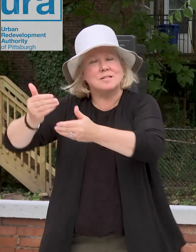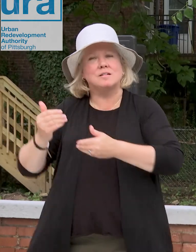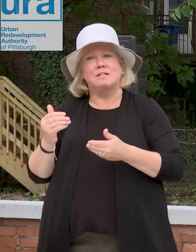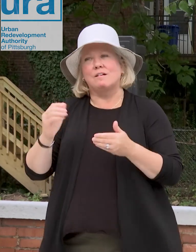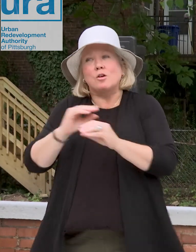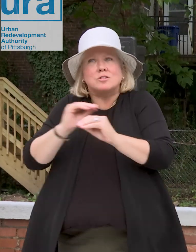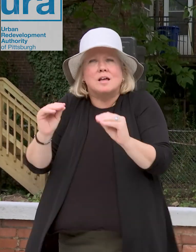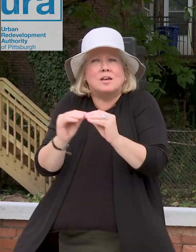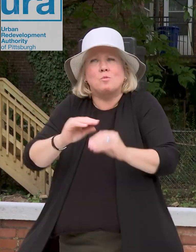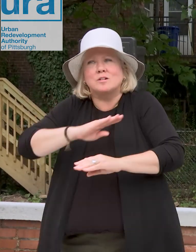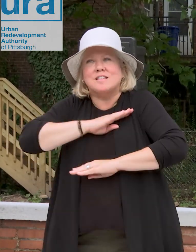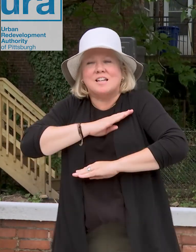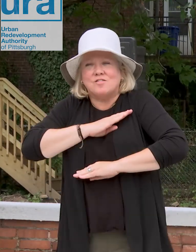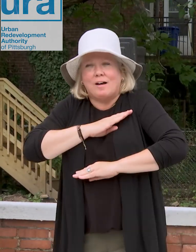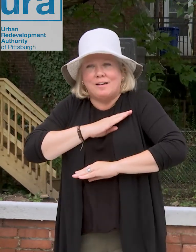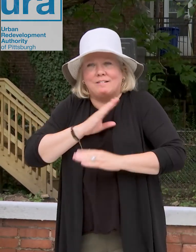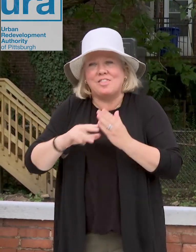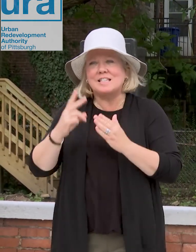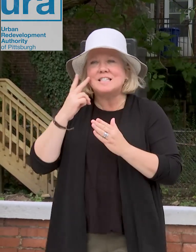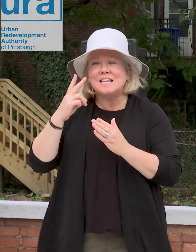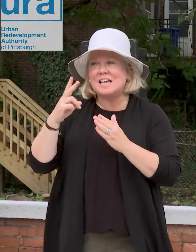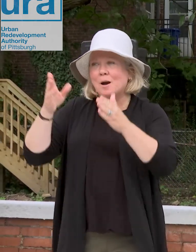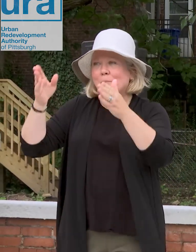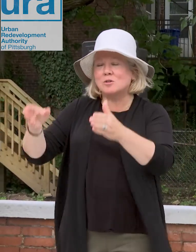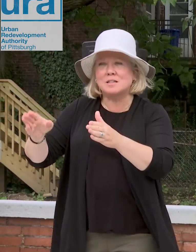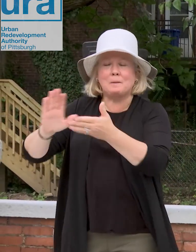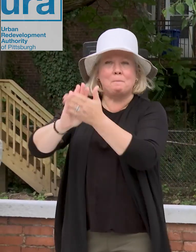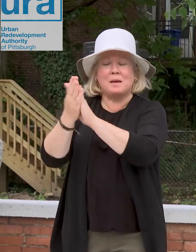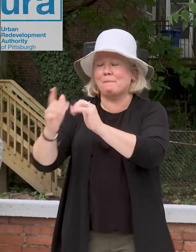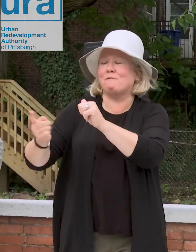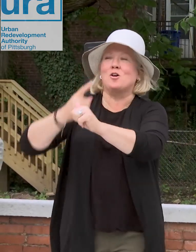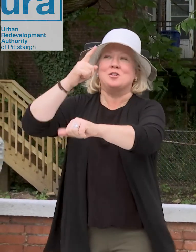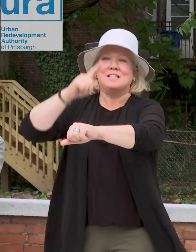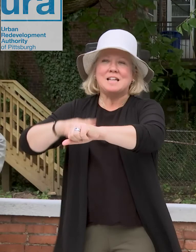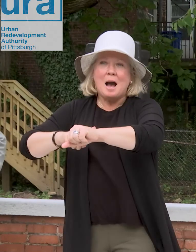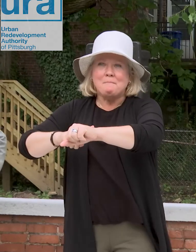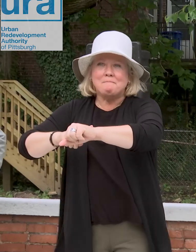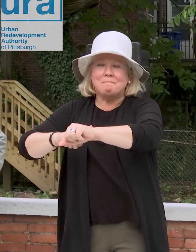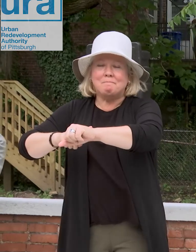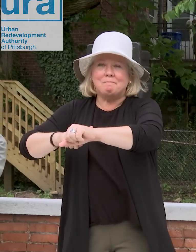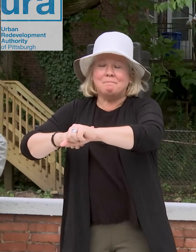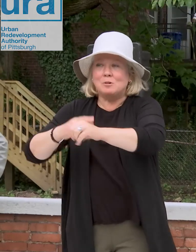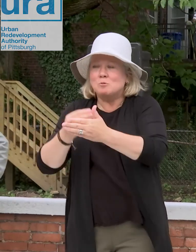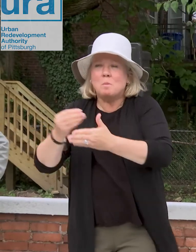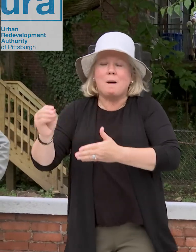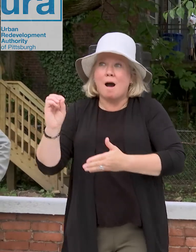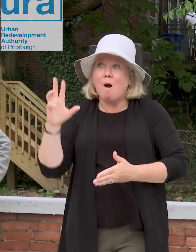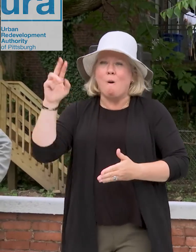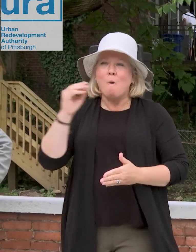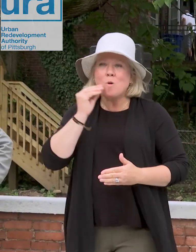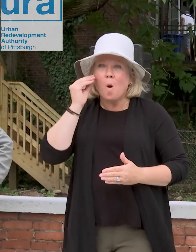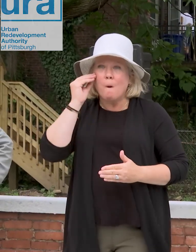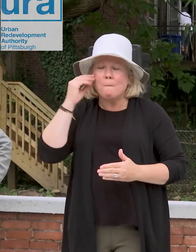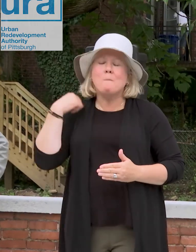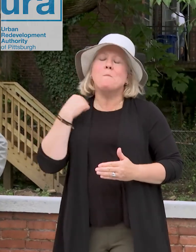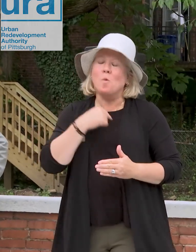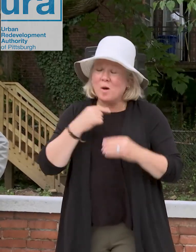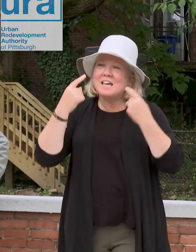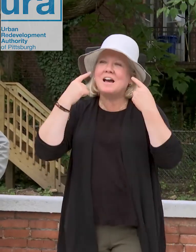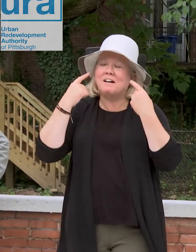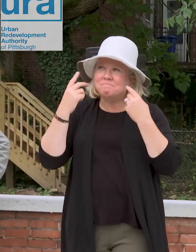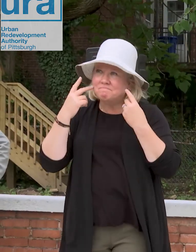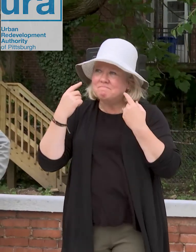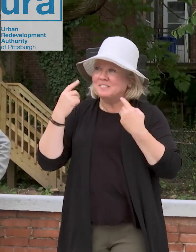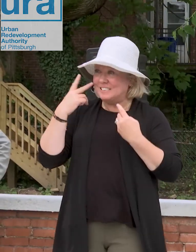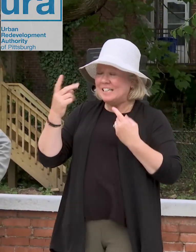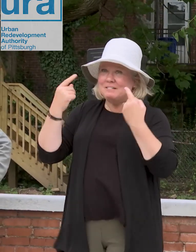face of a homeowner become a first-time home buyer, something they thought was never possible to be able to achieve. We've been able to see this countless times over and